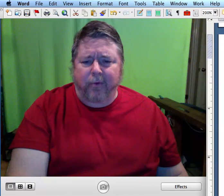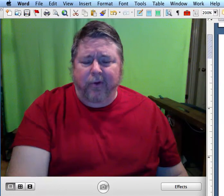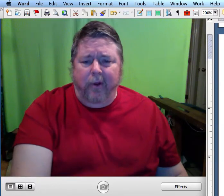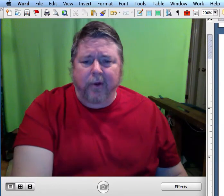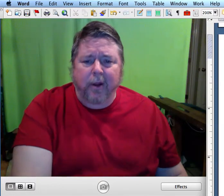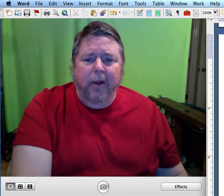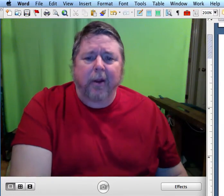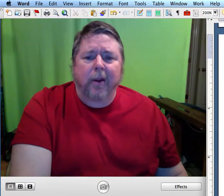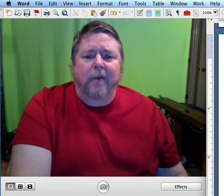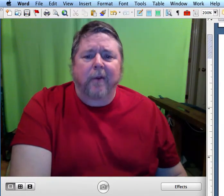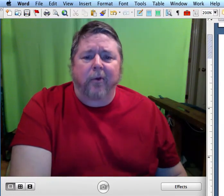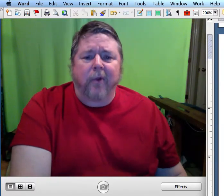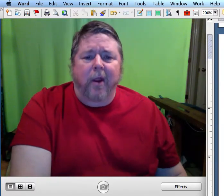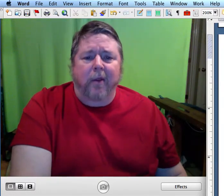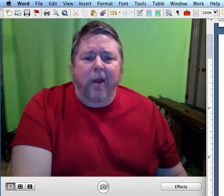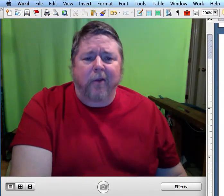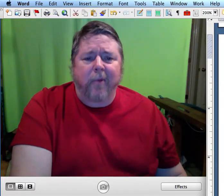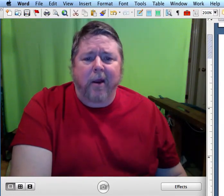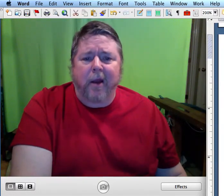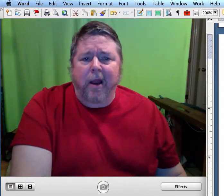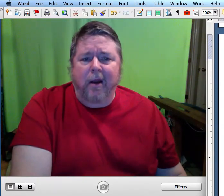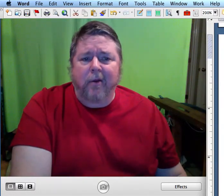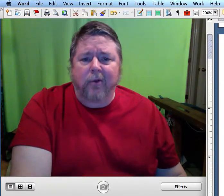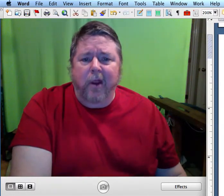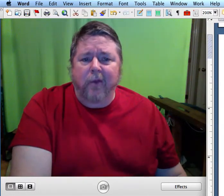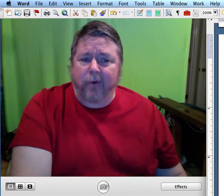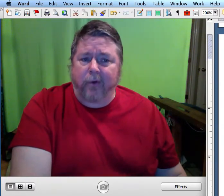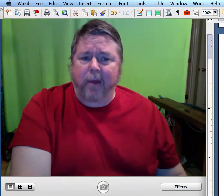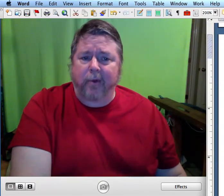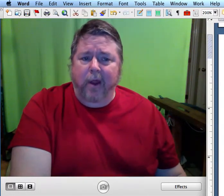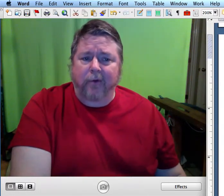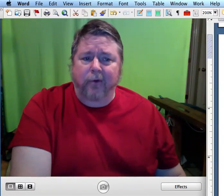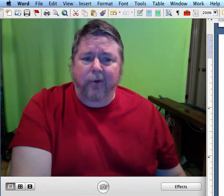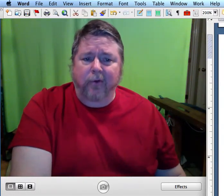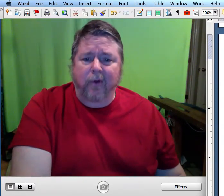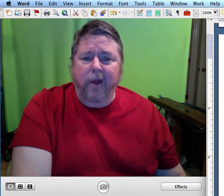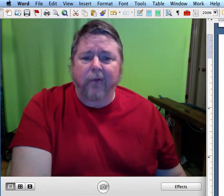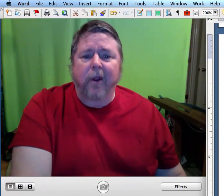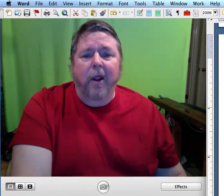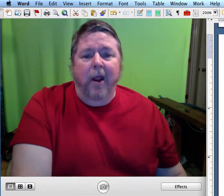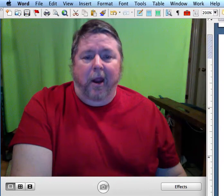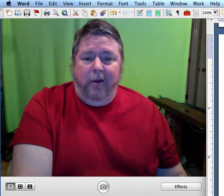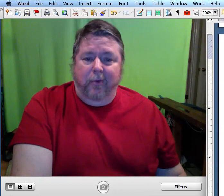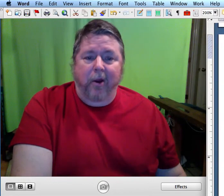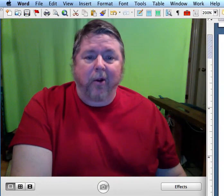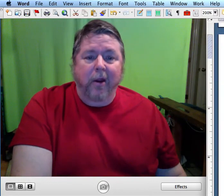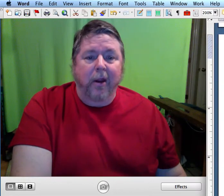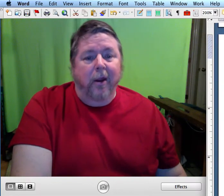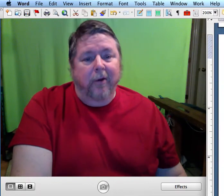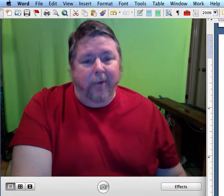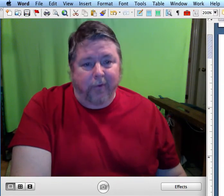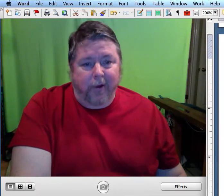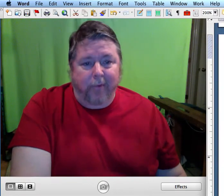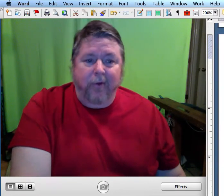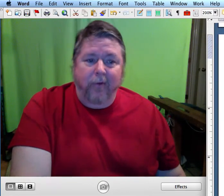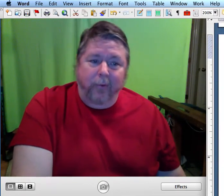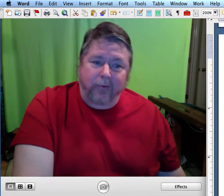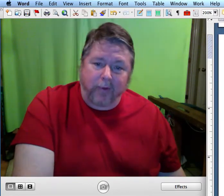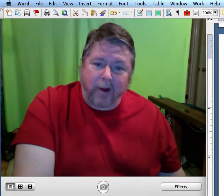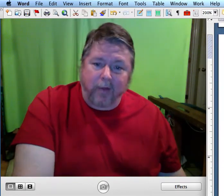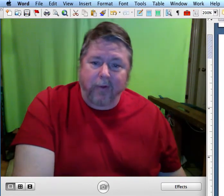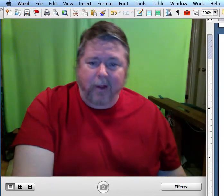per result. So, strength, I expanded NAD to say the full name, the National Association of the Deaf. I had expanded RAD to be the full name Registry